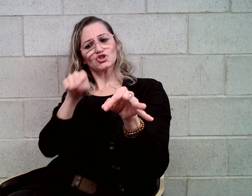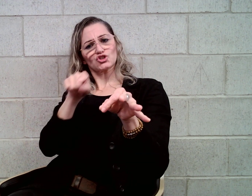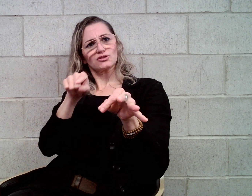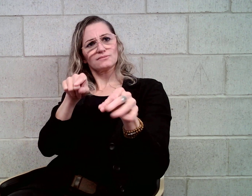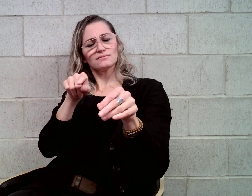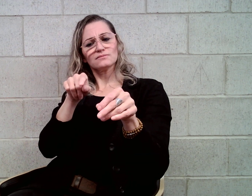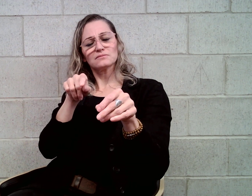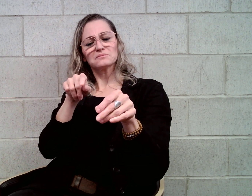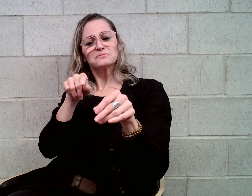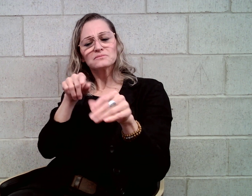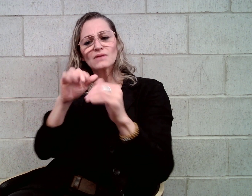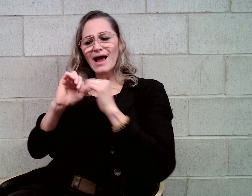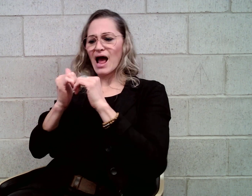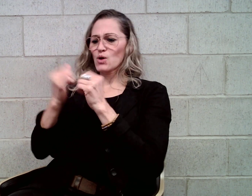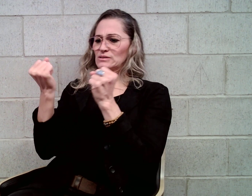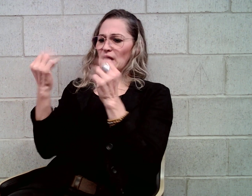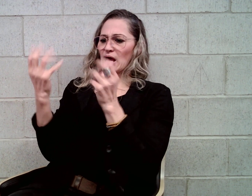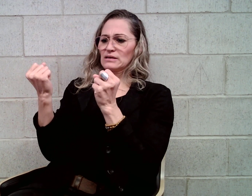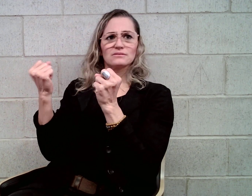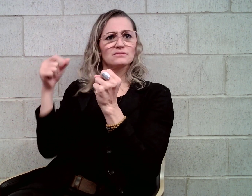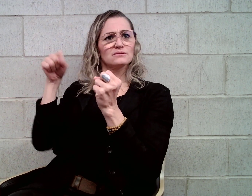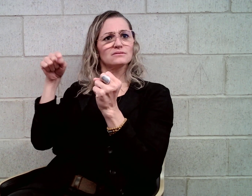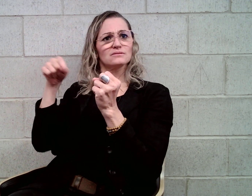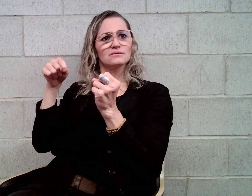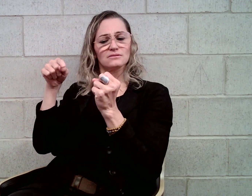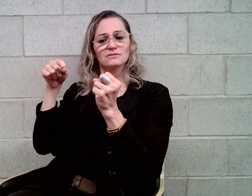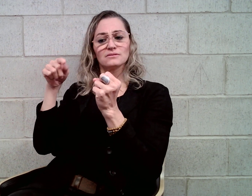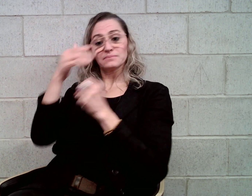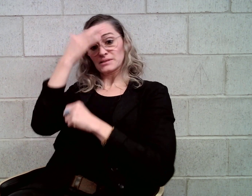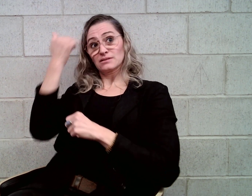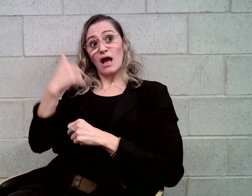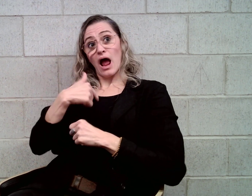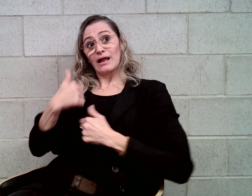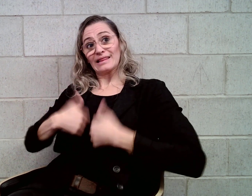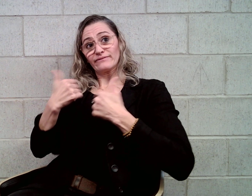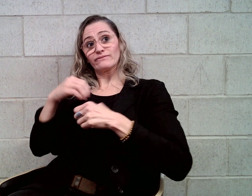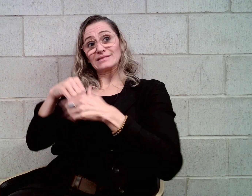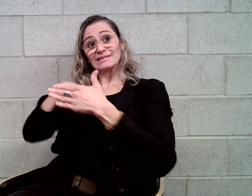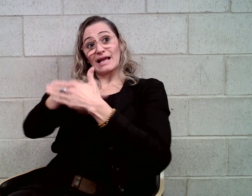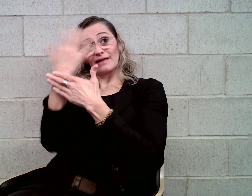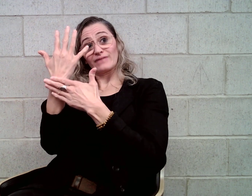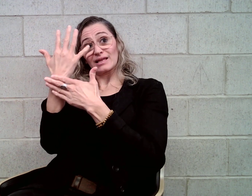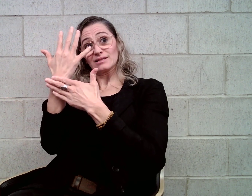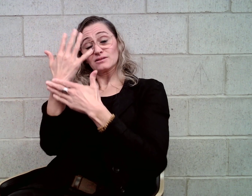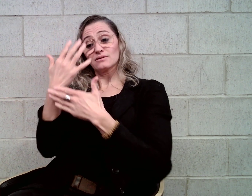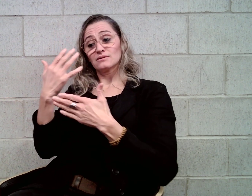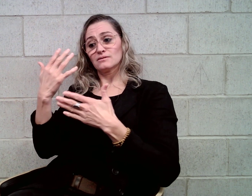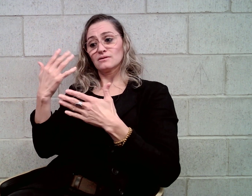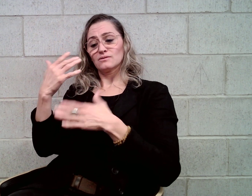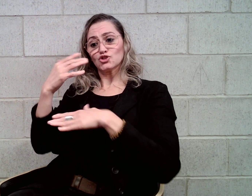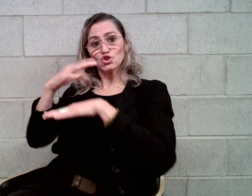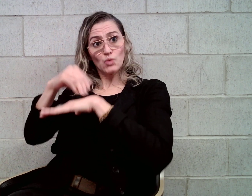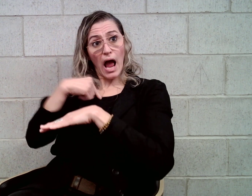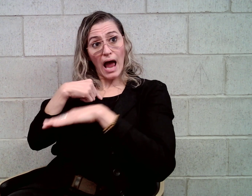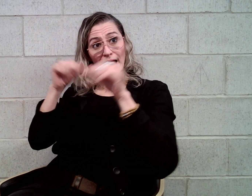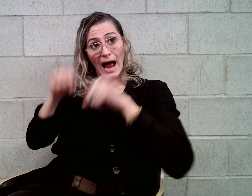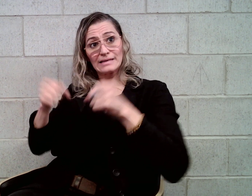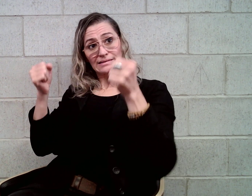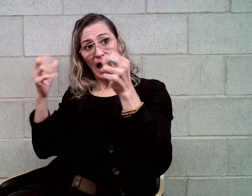when we do that, we're looking at the language and thinking, how do we translate that into sign language? Because I live in Scandinavia, I